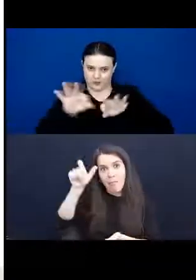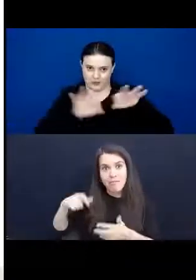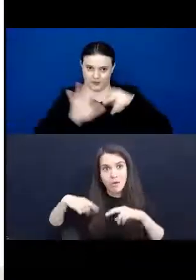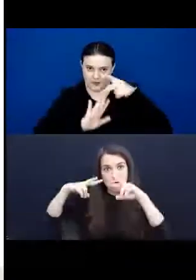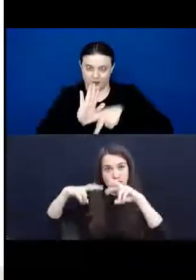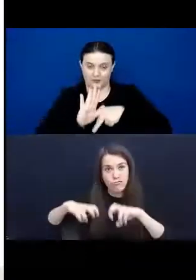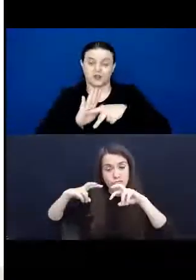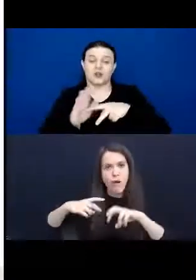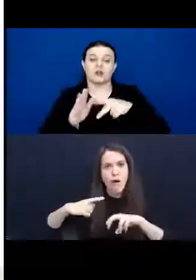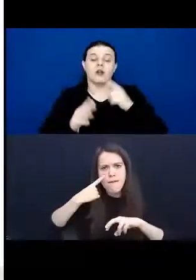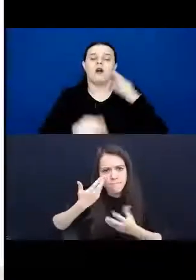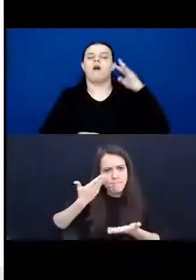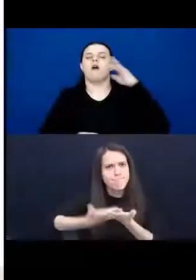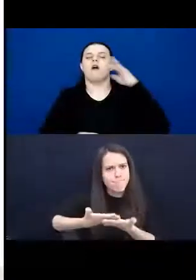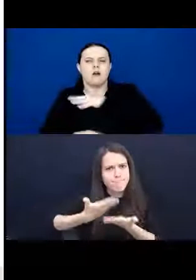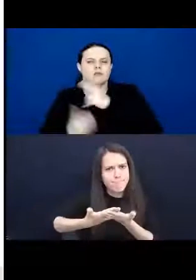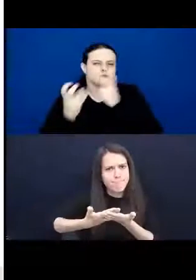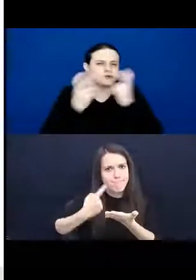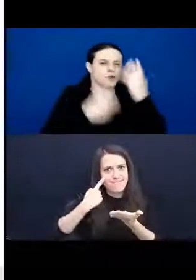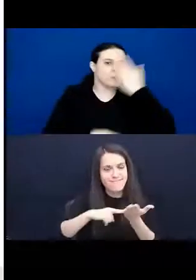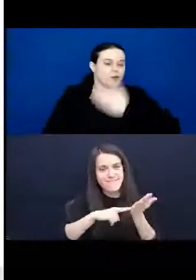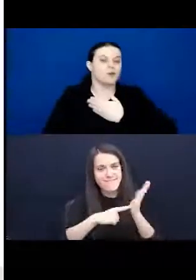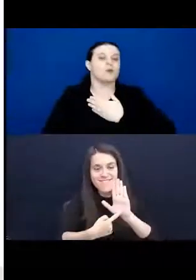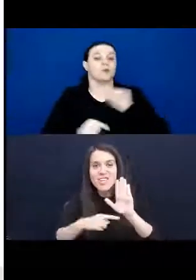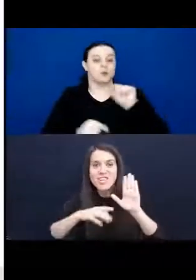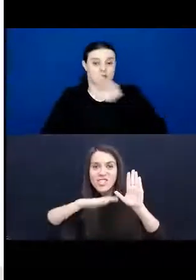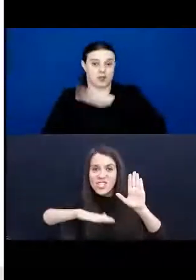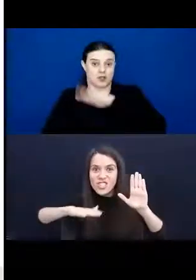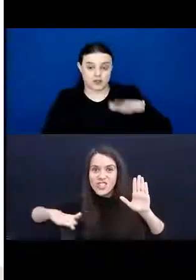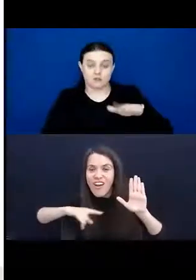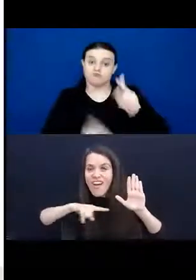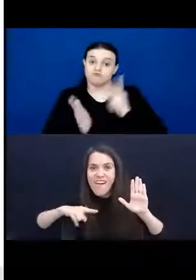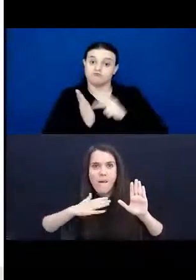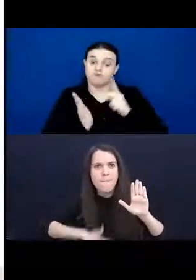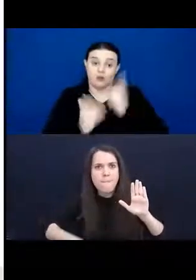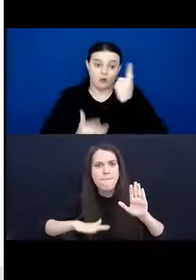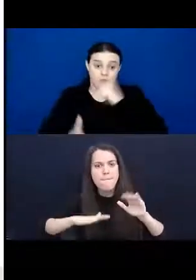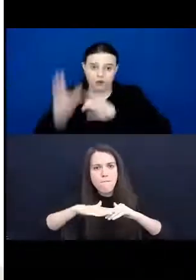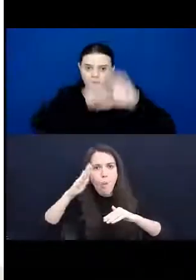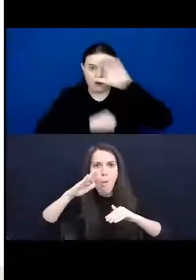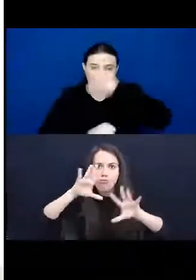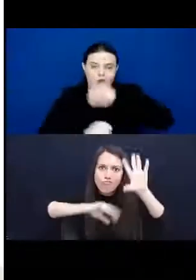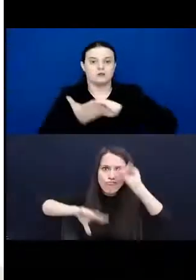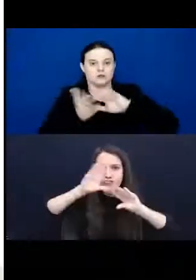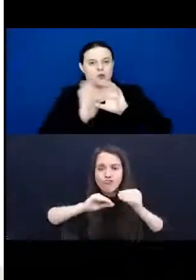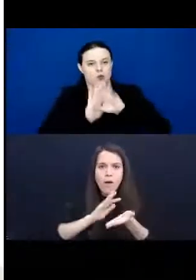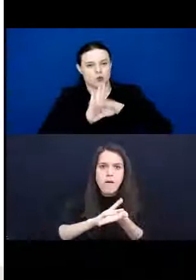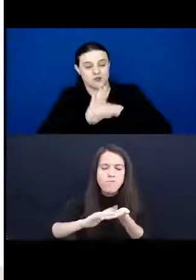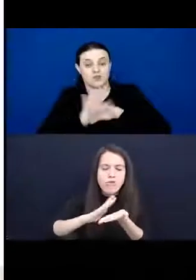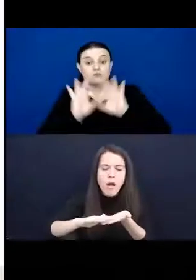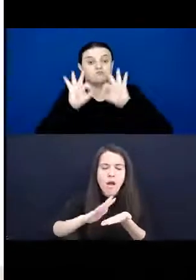find evidence that children were actually able to learn Braille concepts